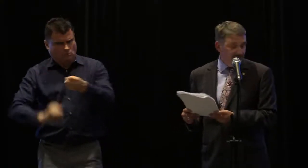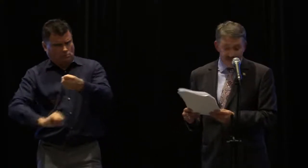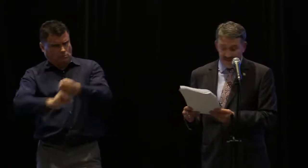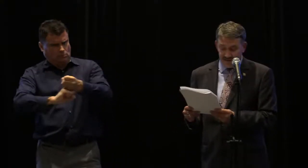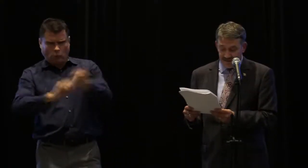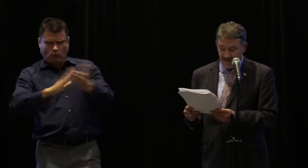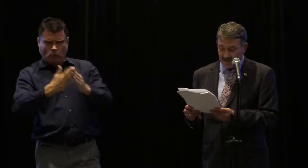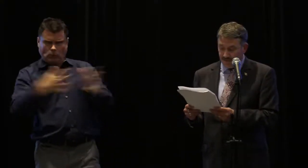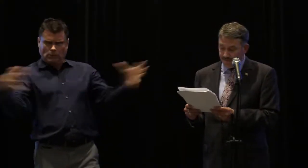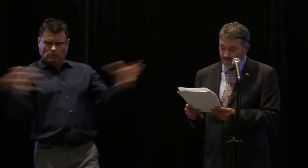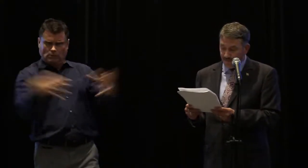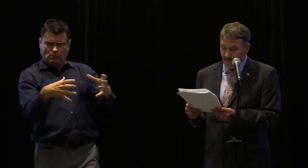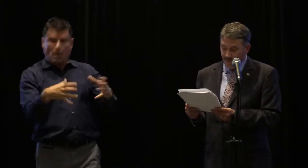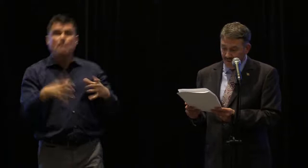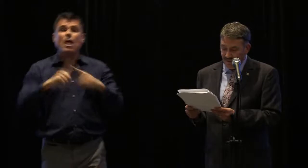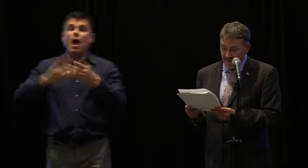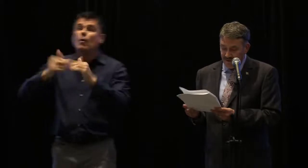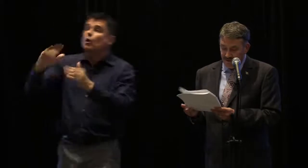benefit from this legislation.